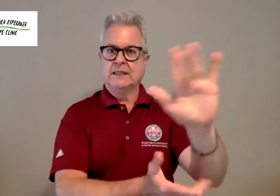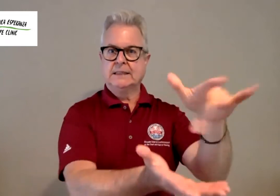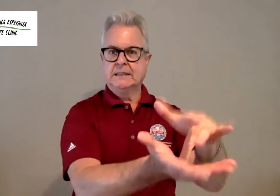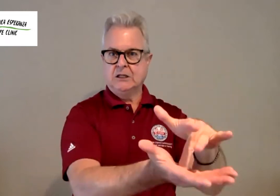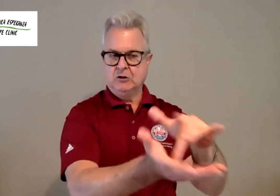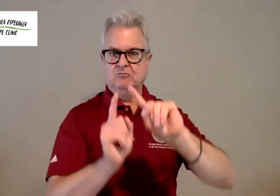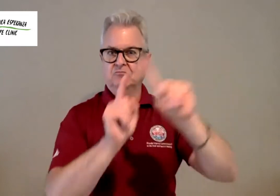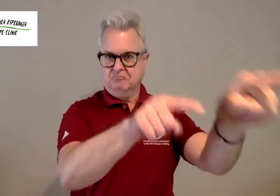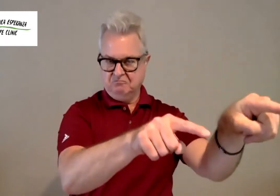Center.